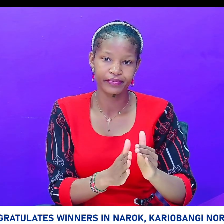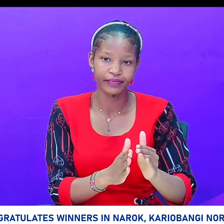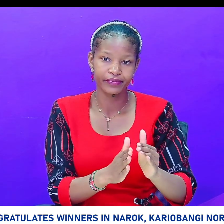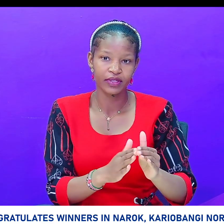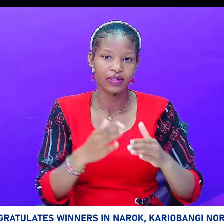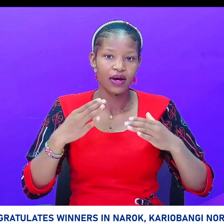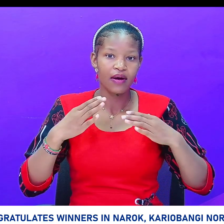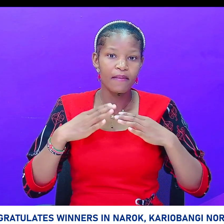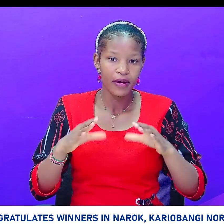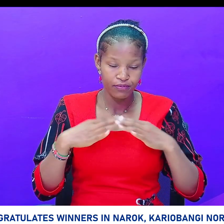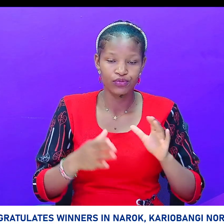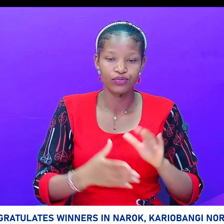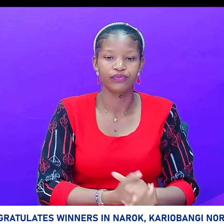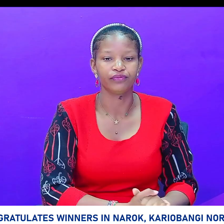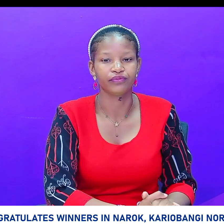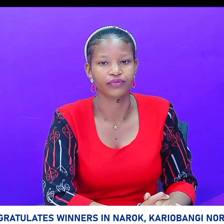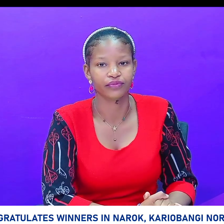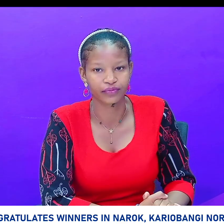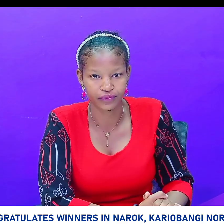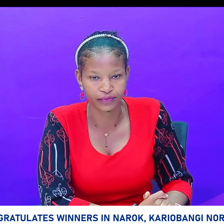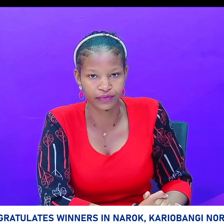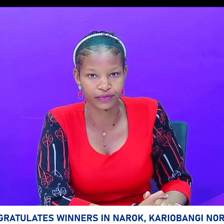reflect the will of the people.